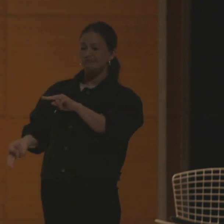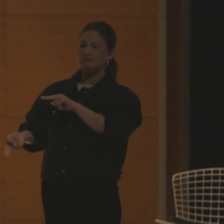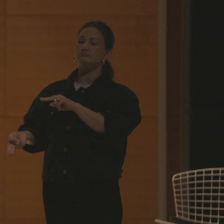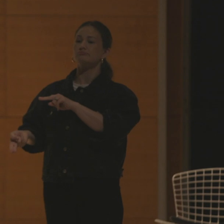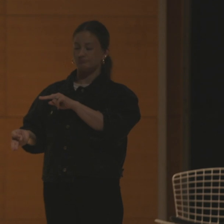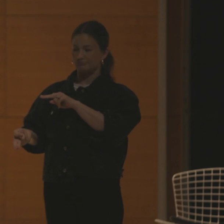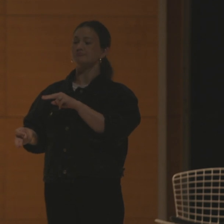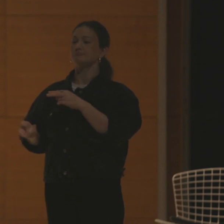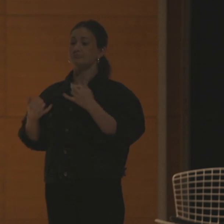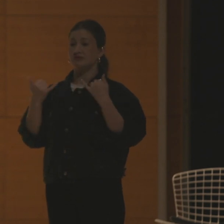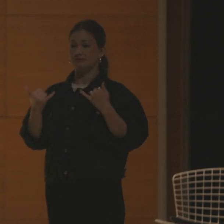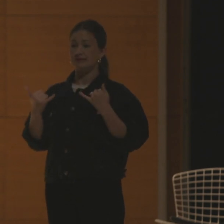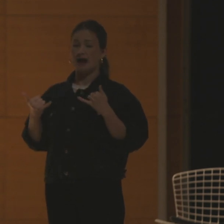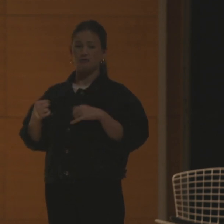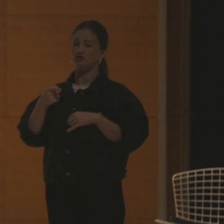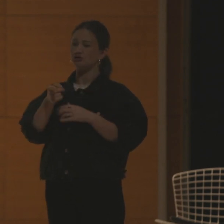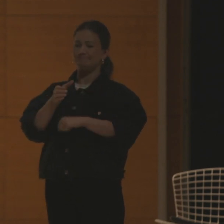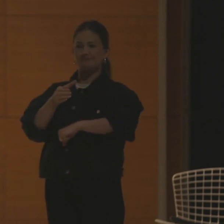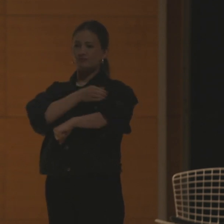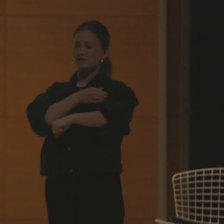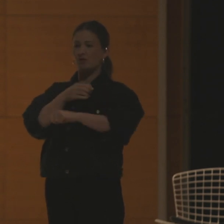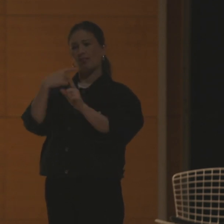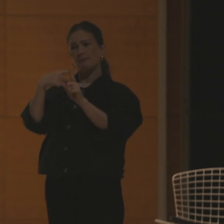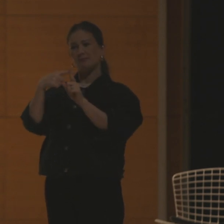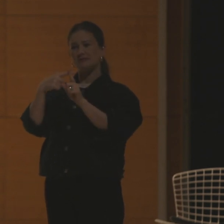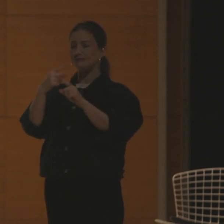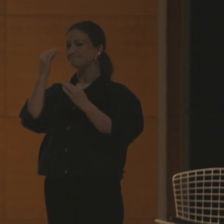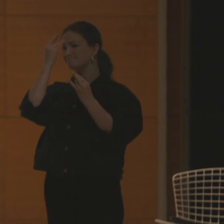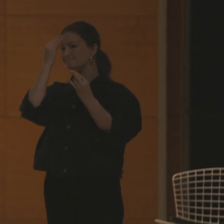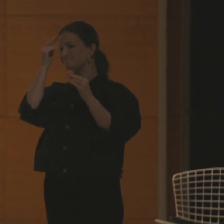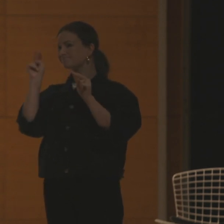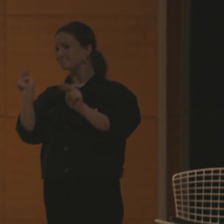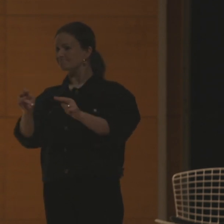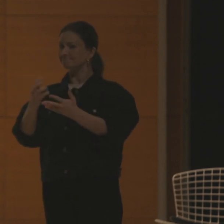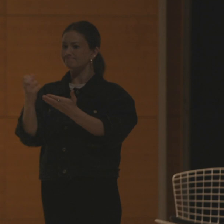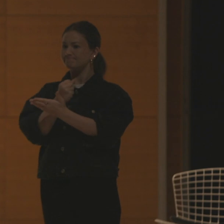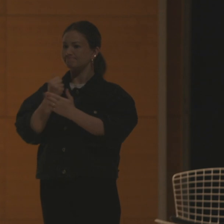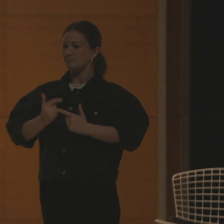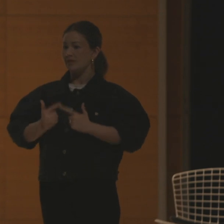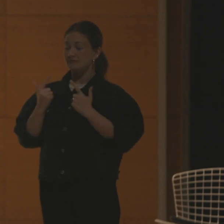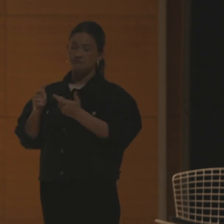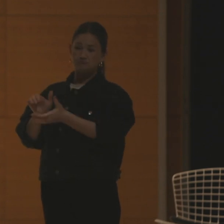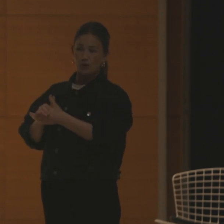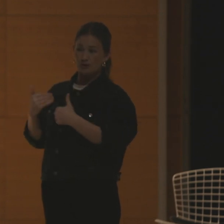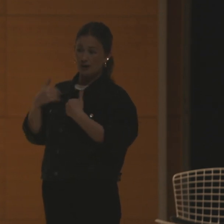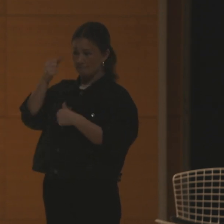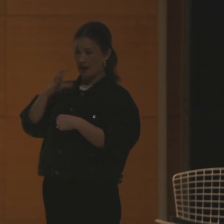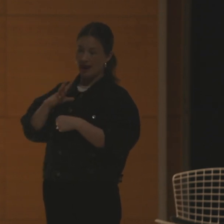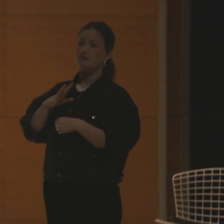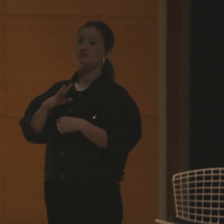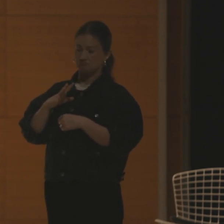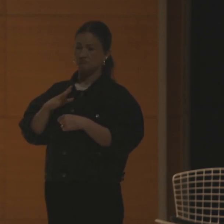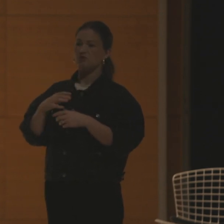spandex, she is forceful and optimistic and forward-looking, ready to seize her life, married to a wealthy younger man, determined to finally occupy